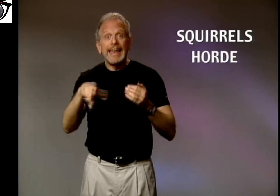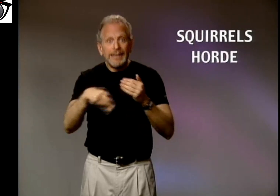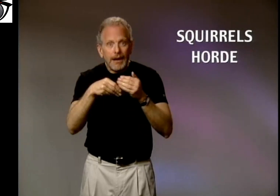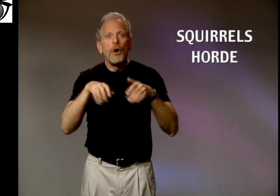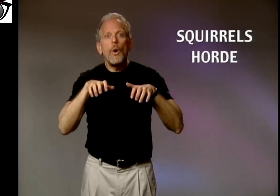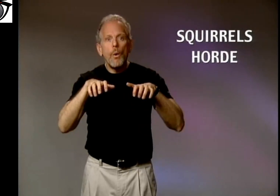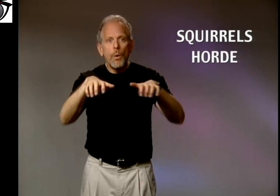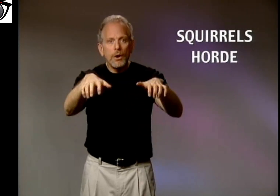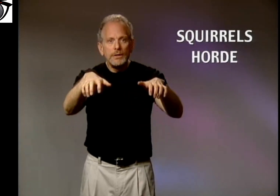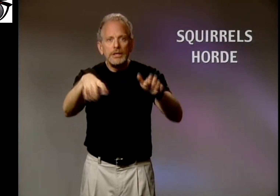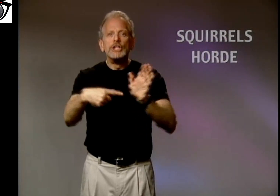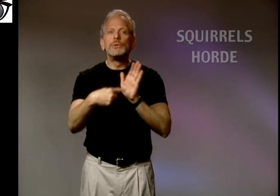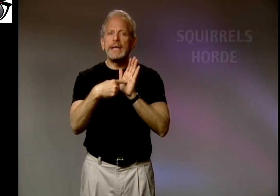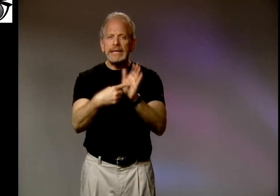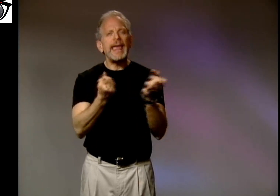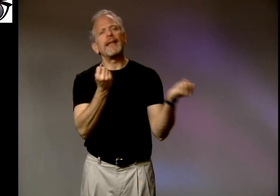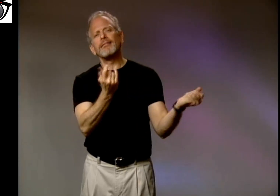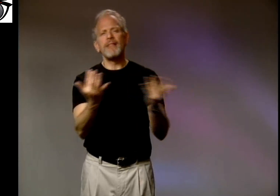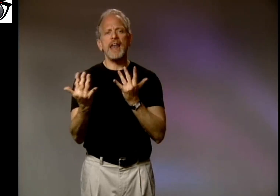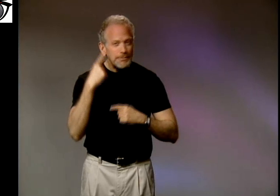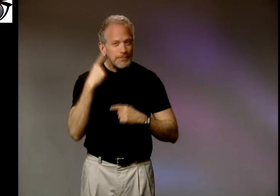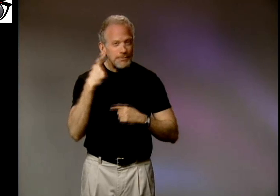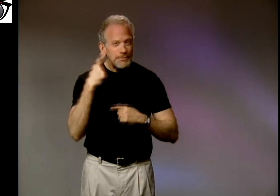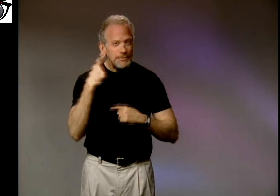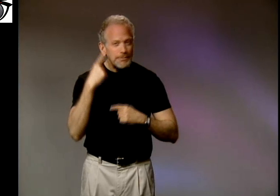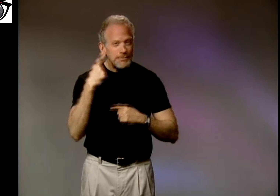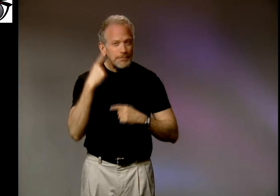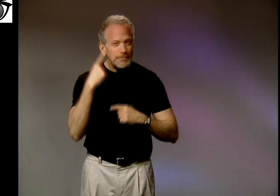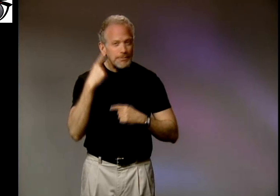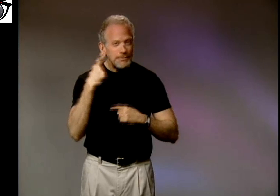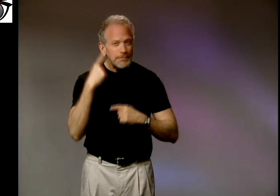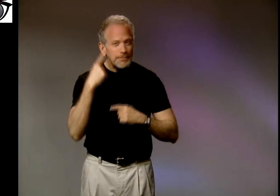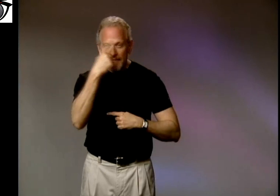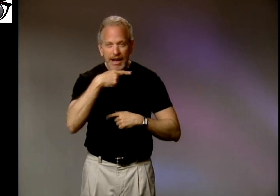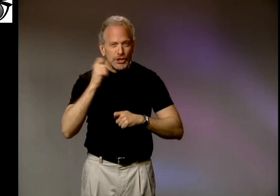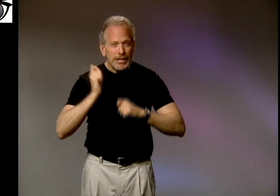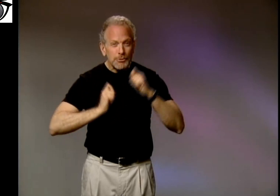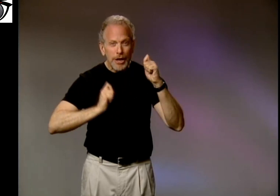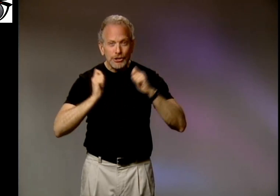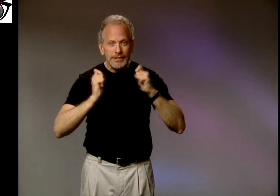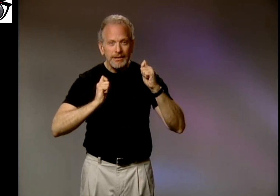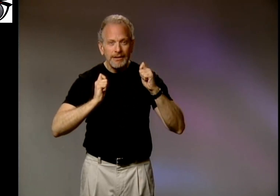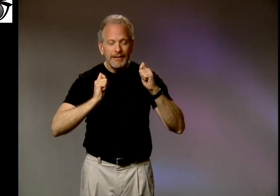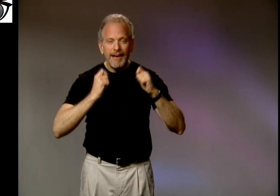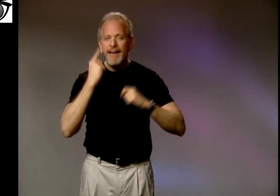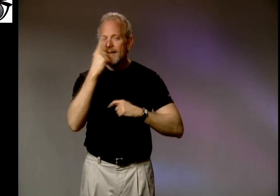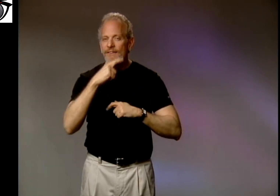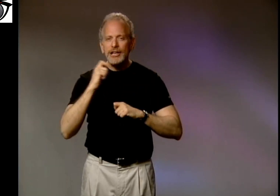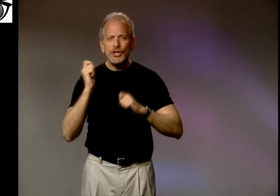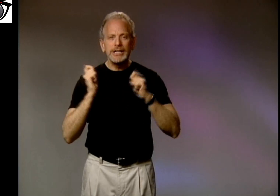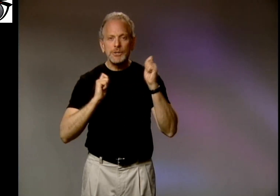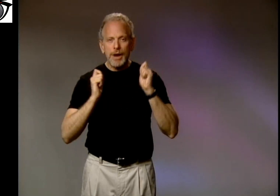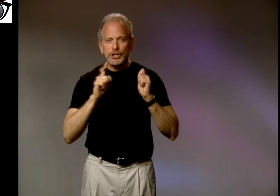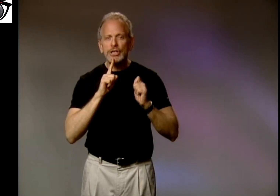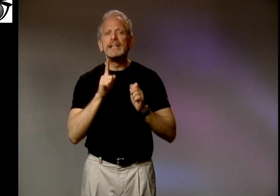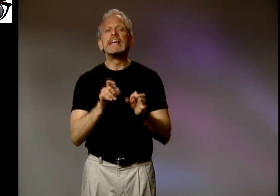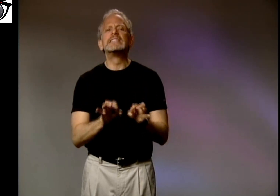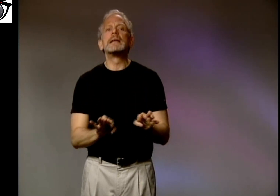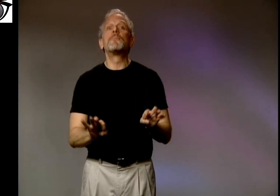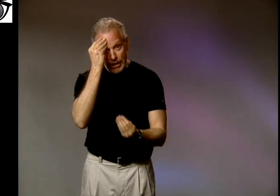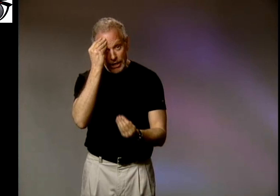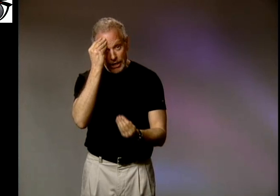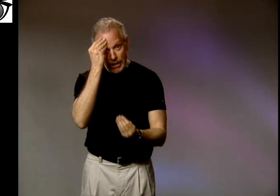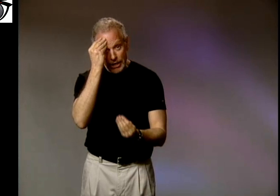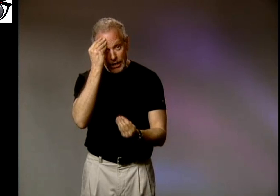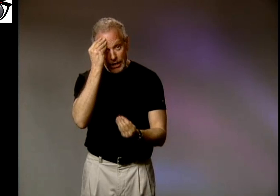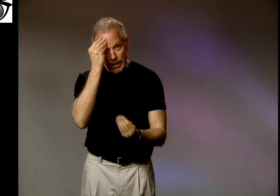squirrel and horde to indicate a lot of them. Did you notice my facial expression? Facial expression